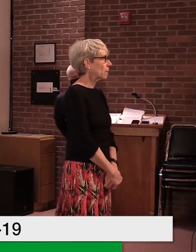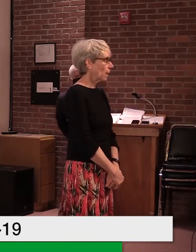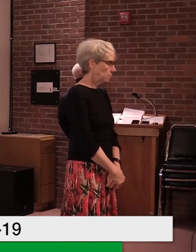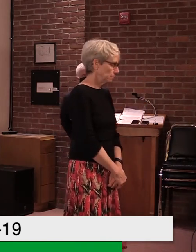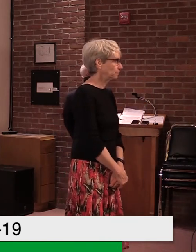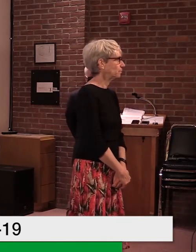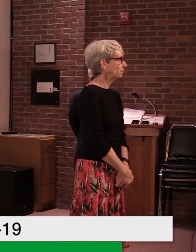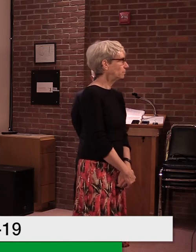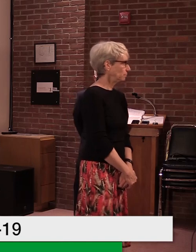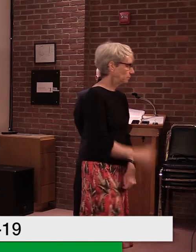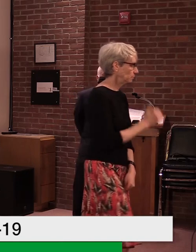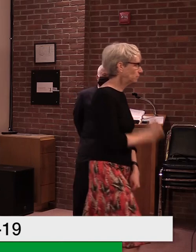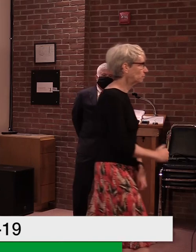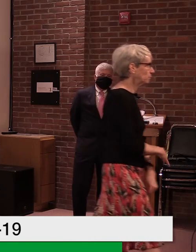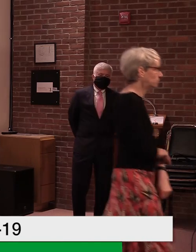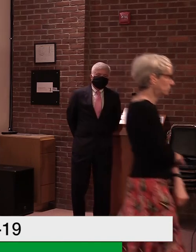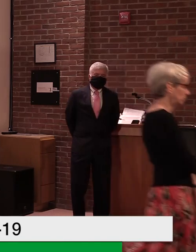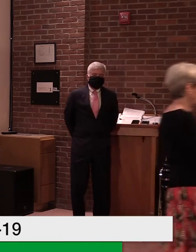Greg, the County Courier.